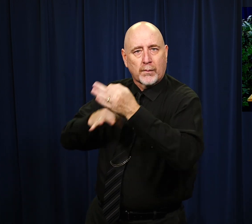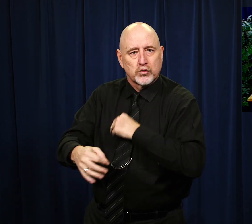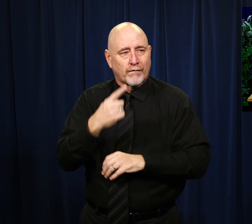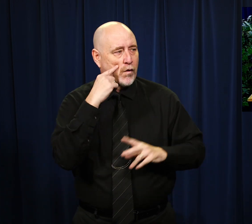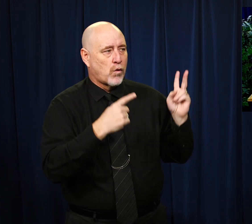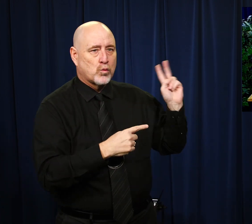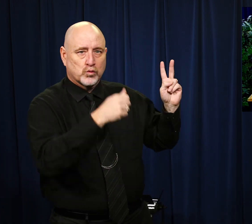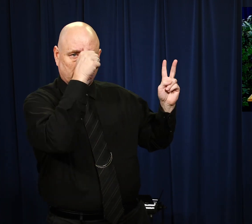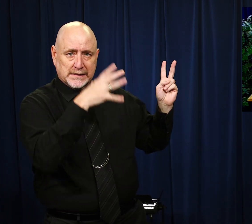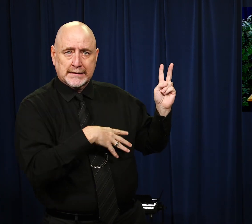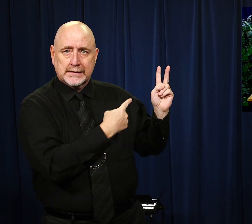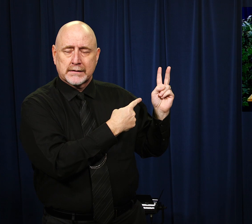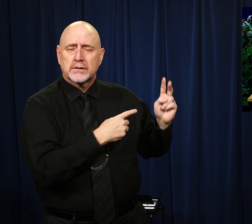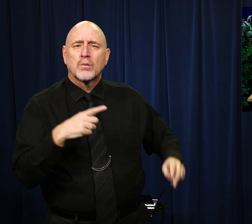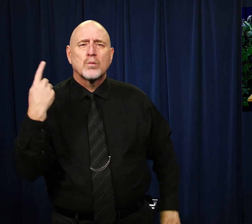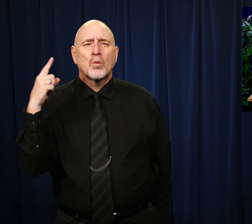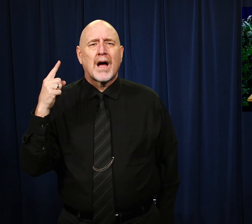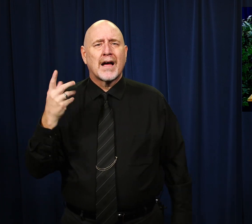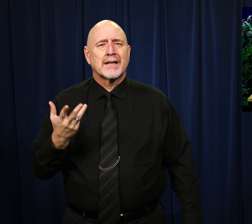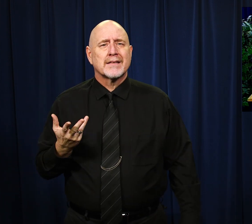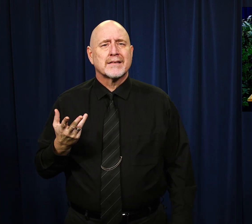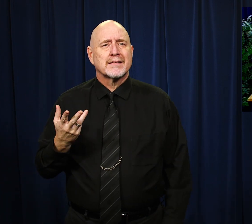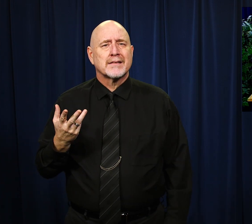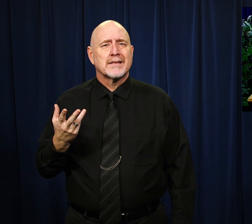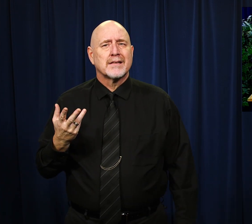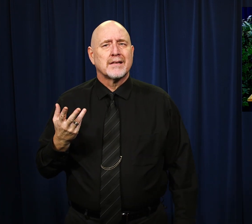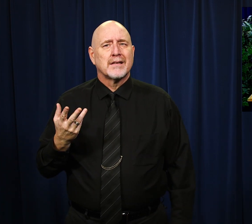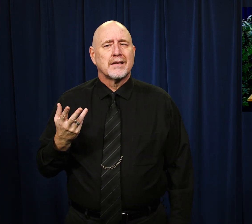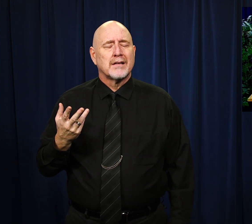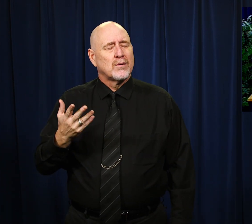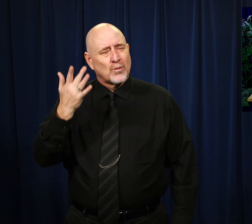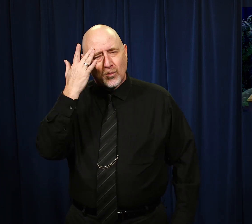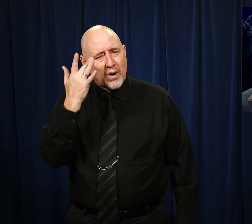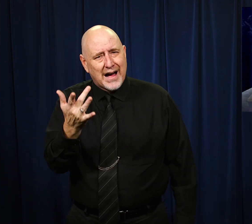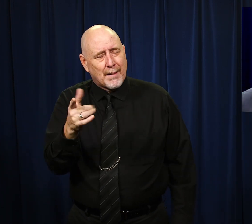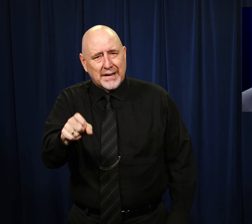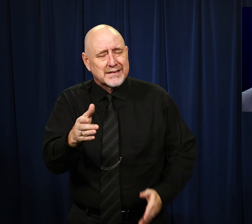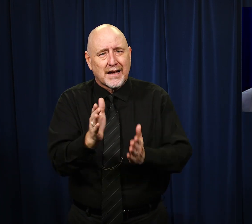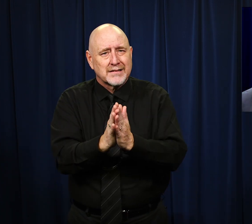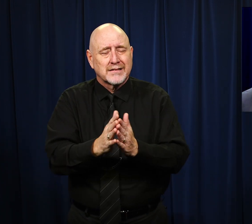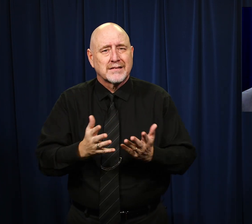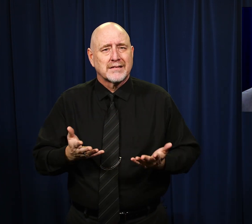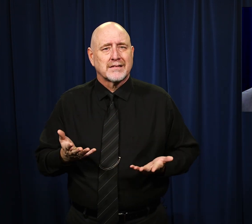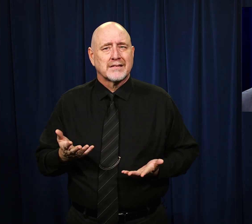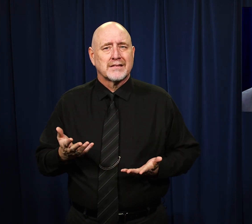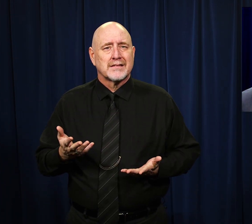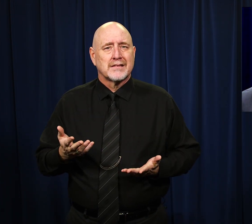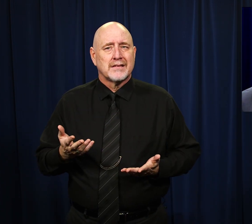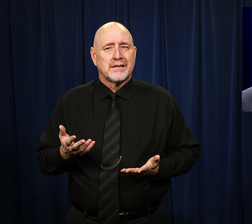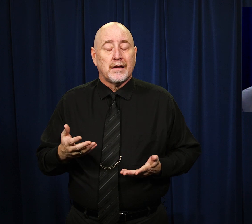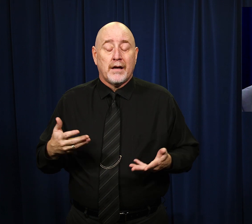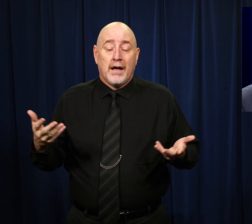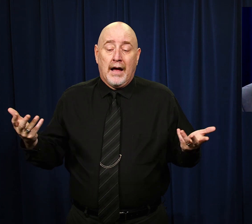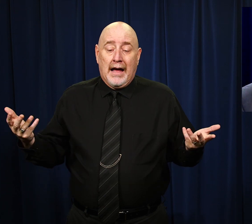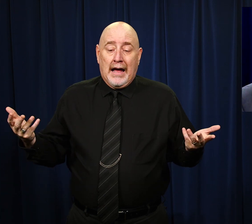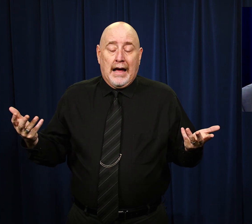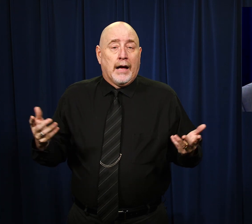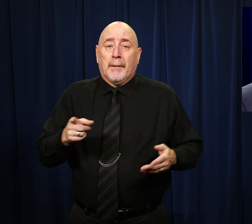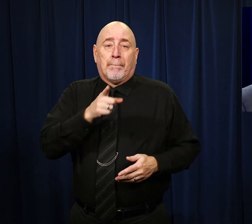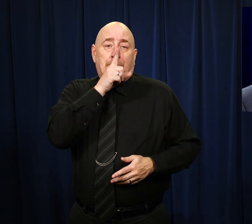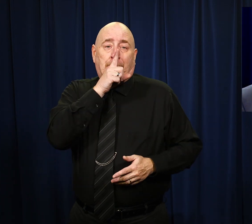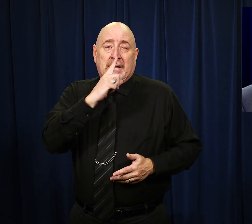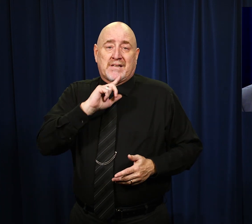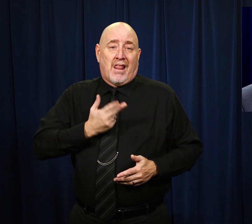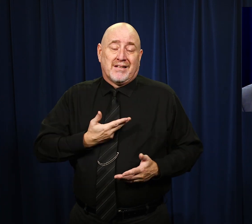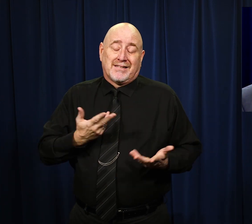substitutes. Why? We have to ask the question, why? We're not told